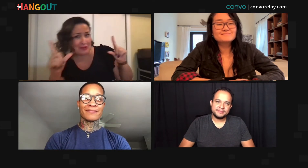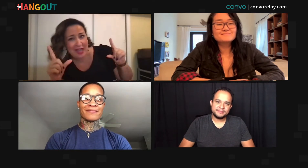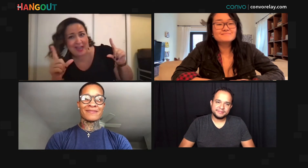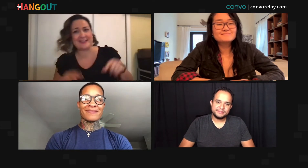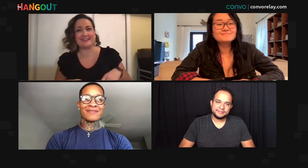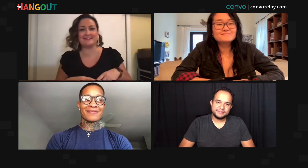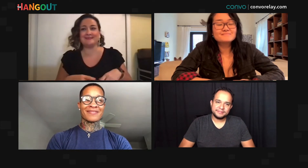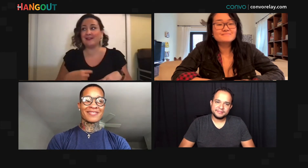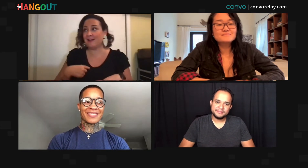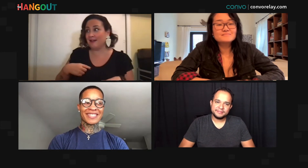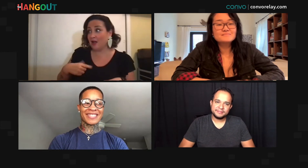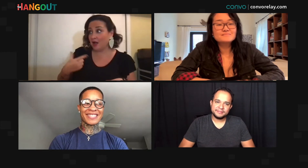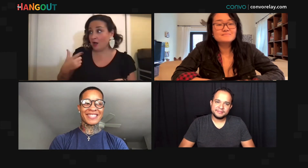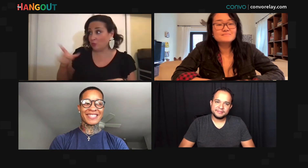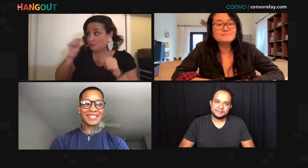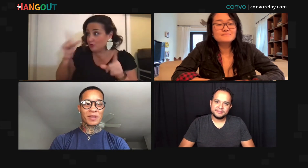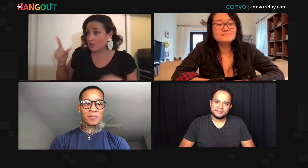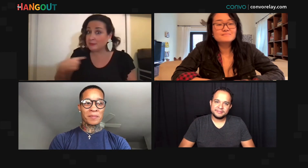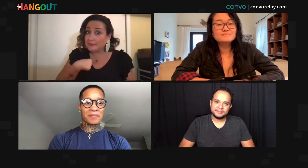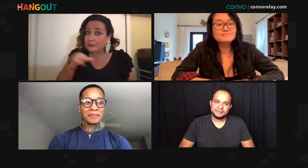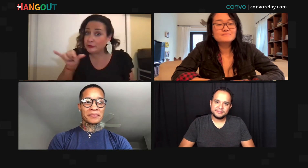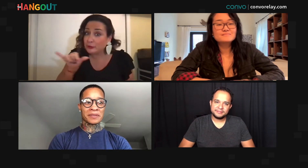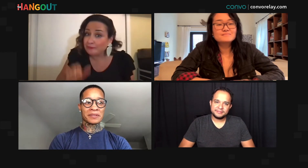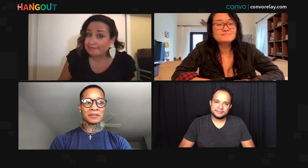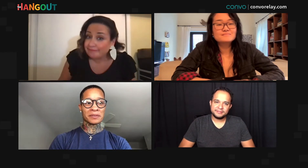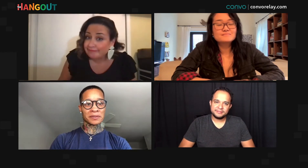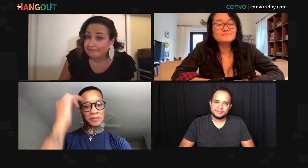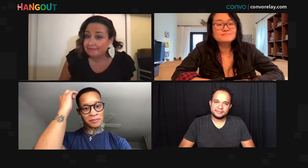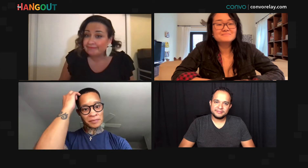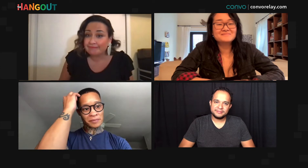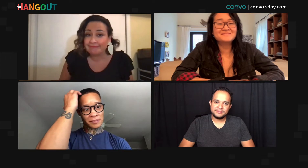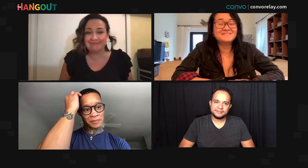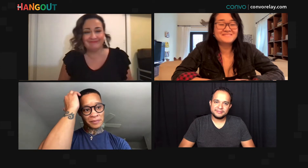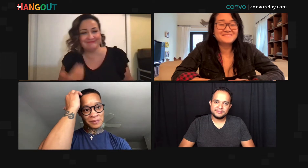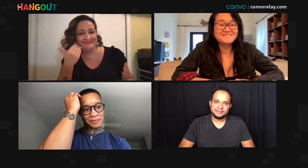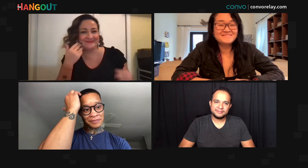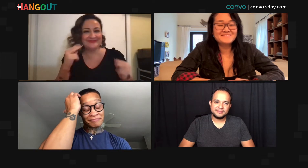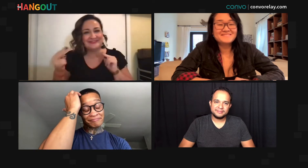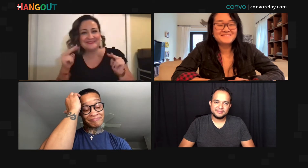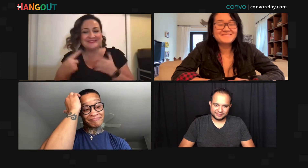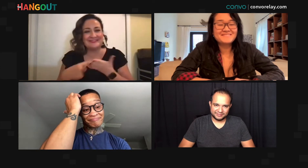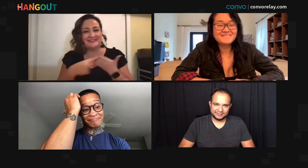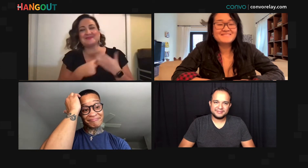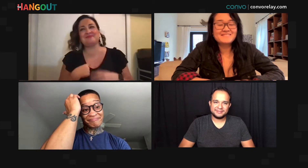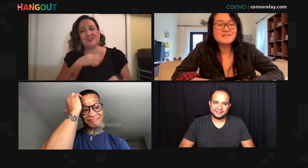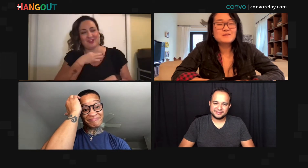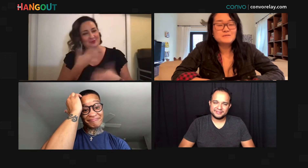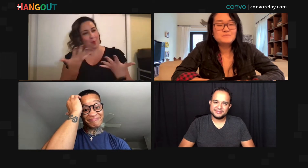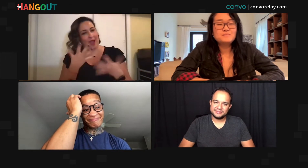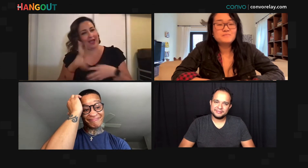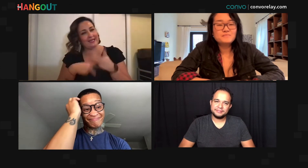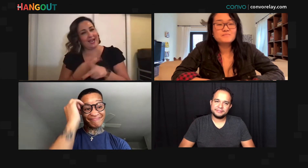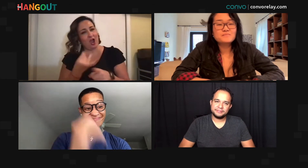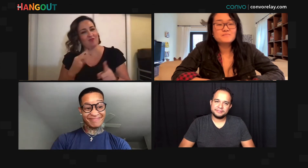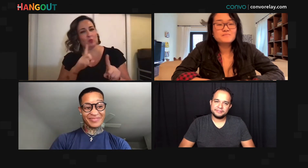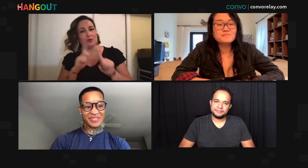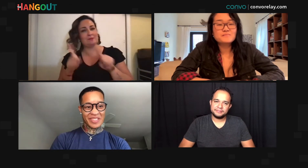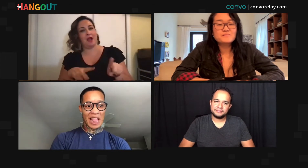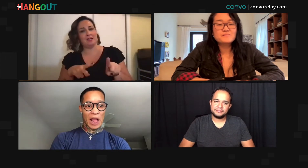sex," and I said, "Are you surprised?" And they're like, "Huh." So I don't know. I'm just